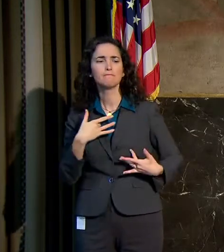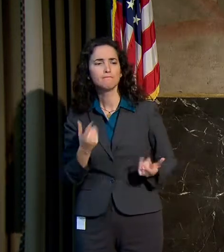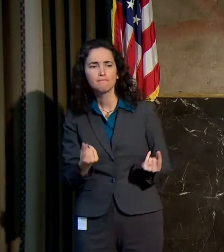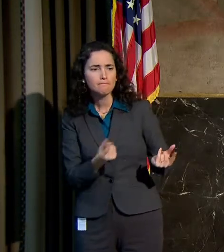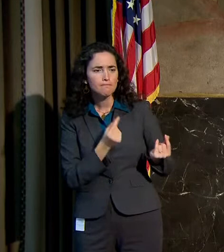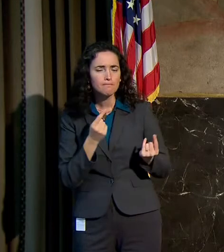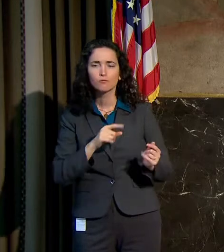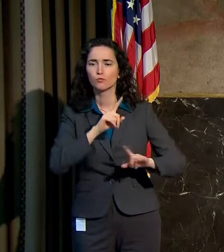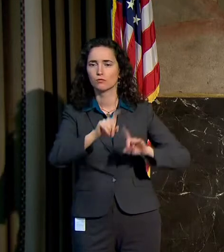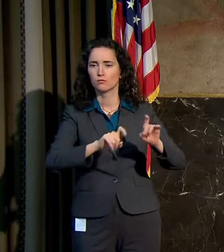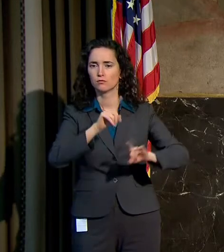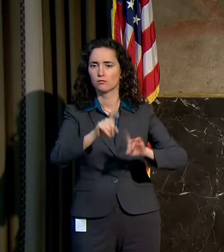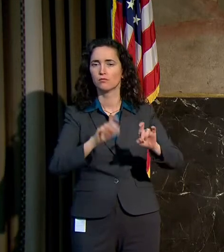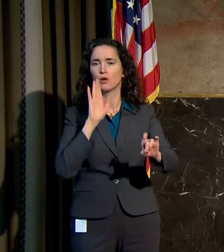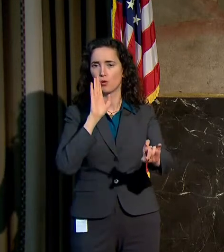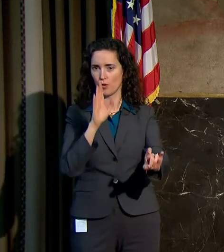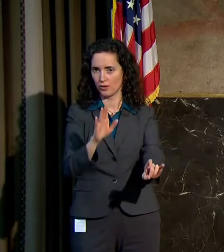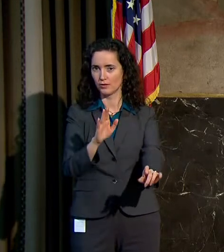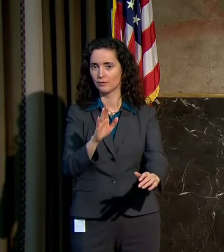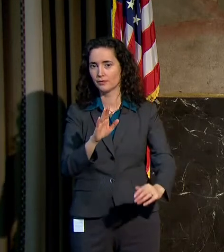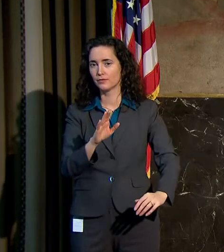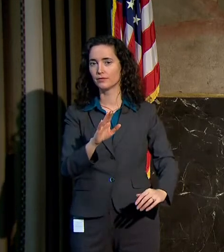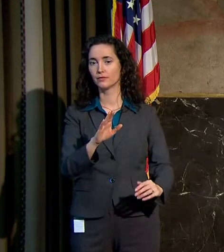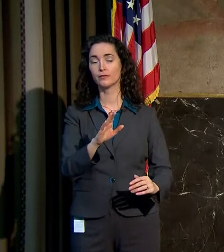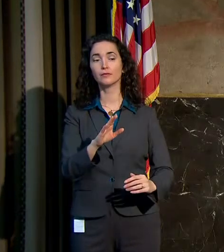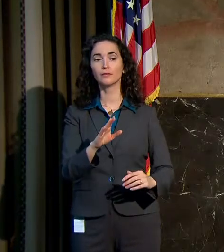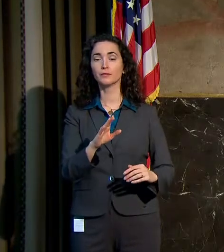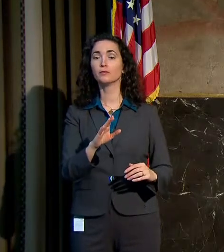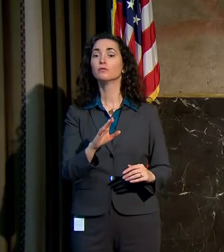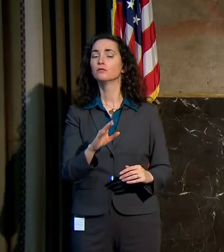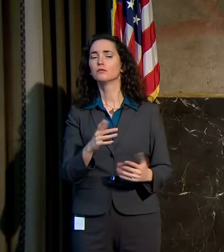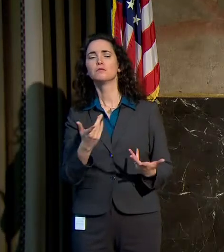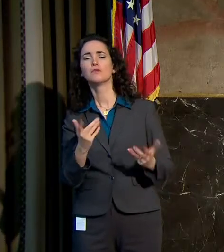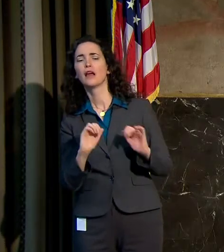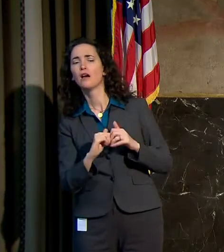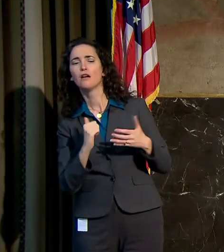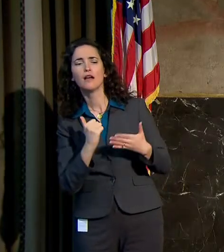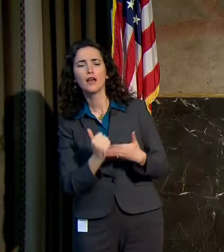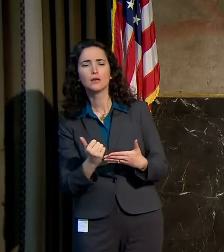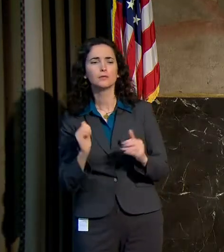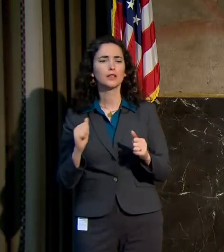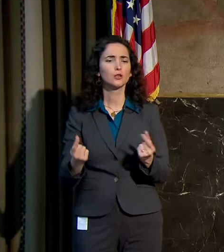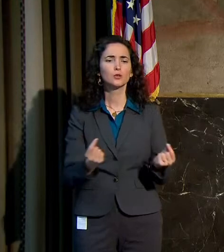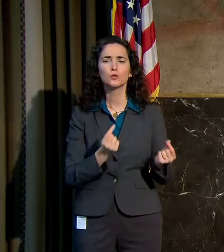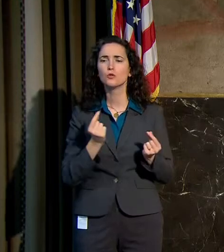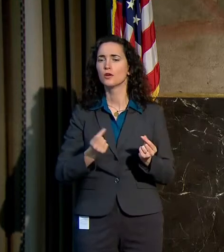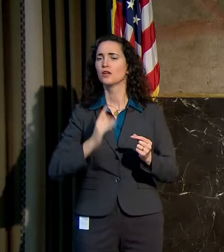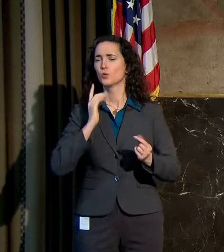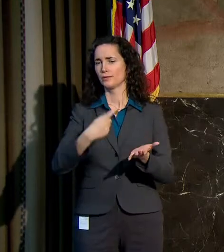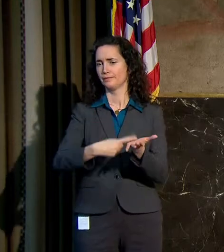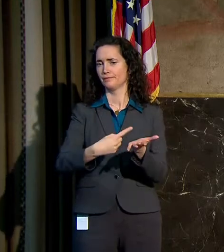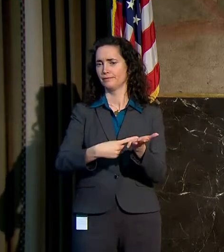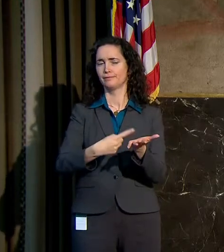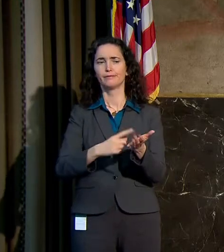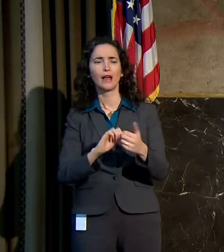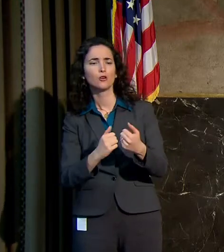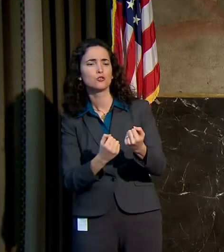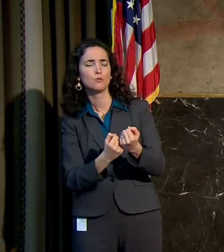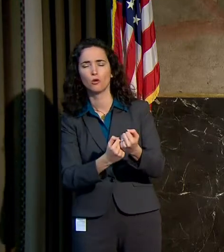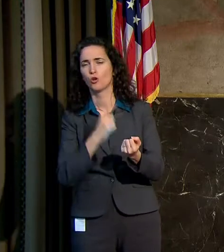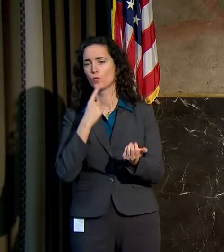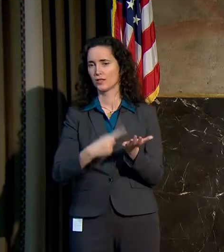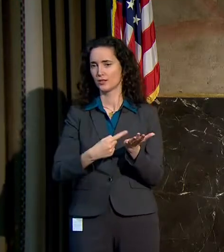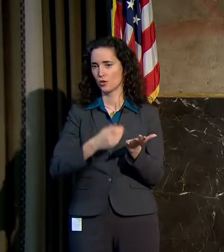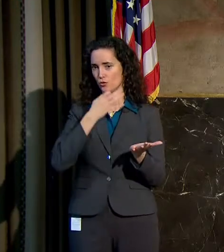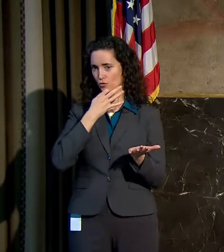those hospitals in particular and what more we might be able to do in order to assist them. But what I